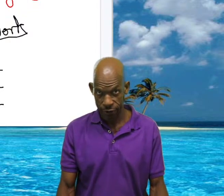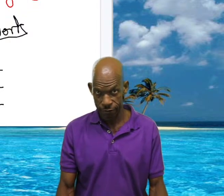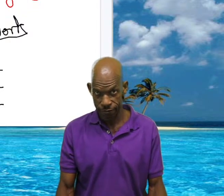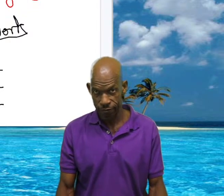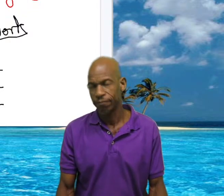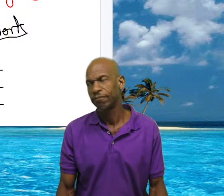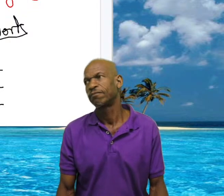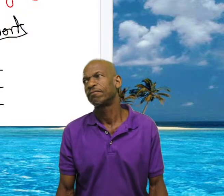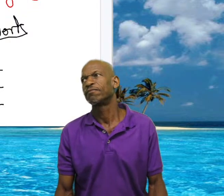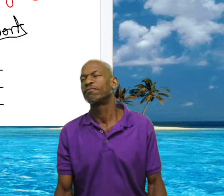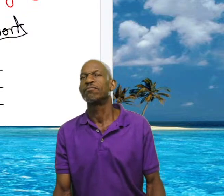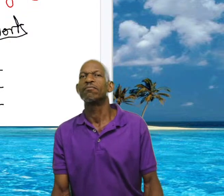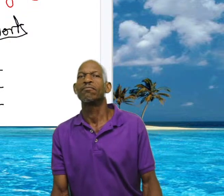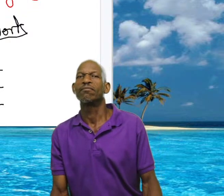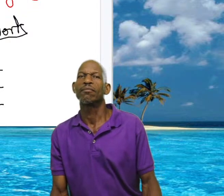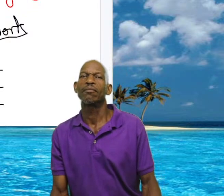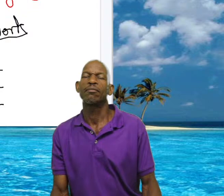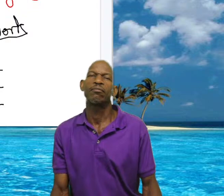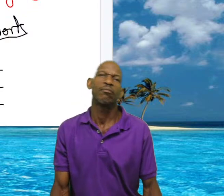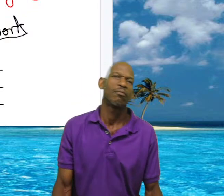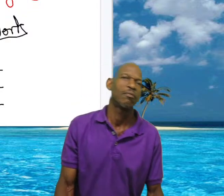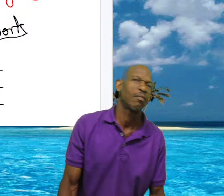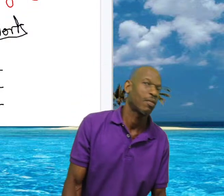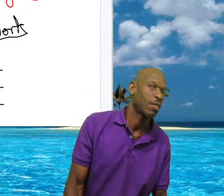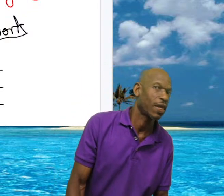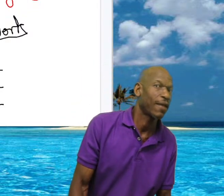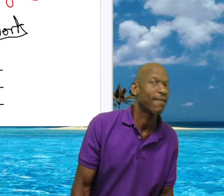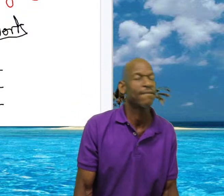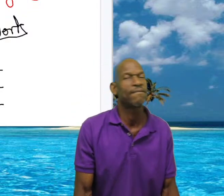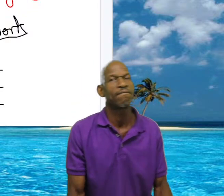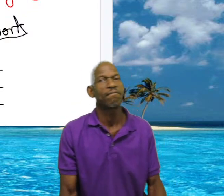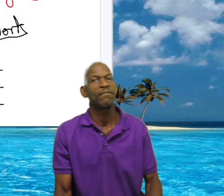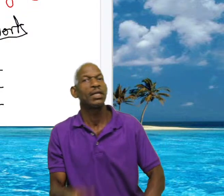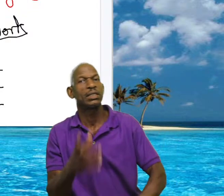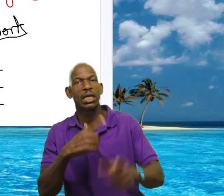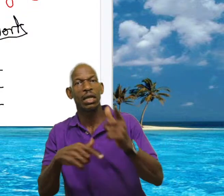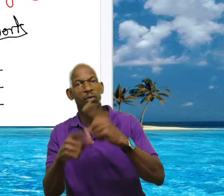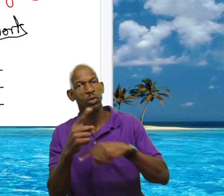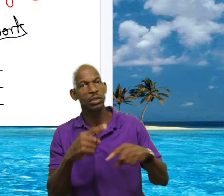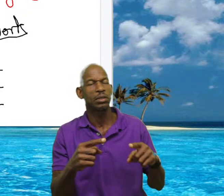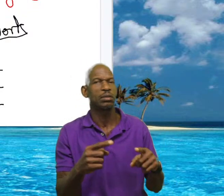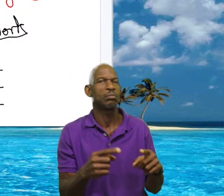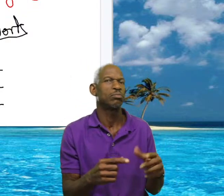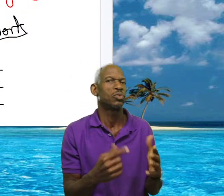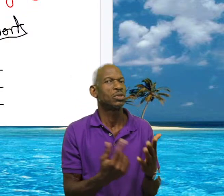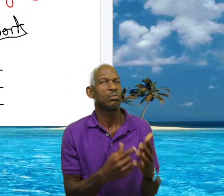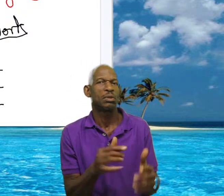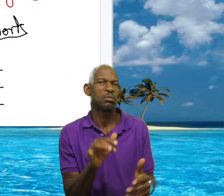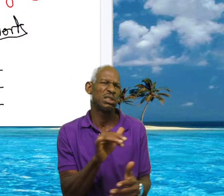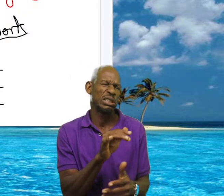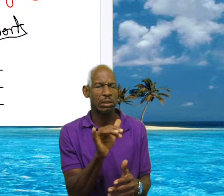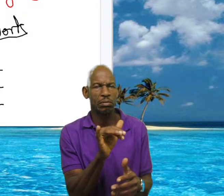In sign language, some of them, we may have similar signs, but usually the signs are the